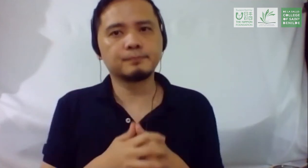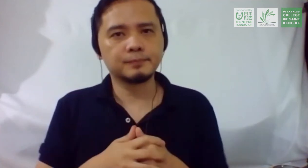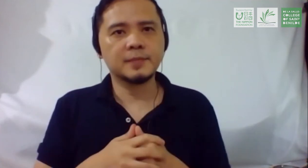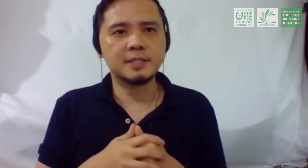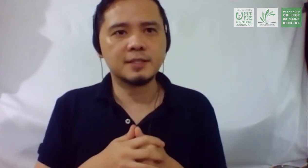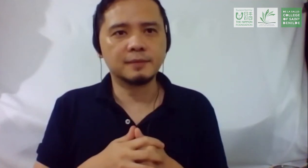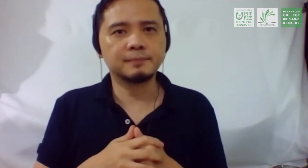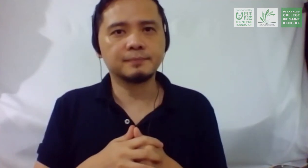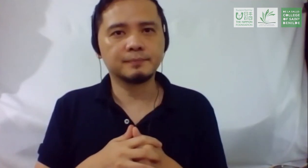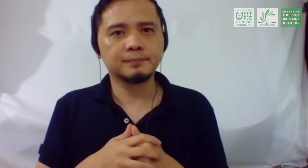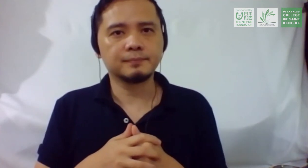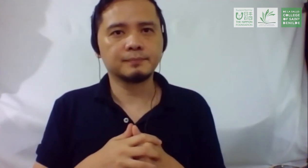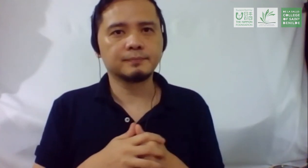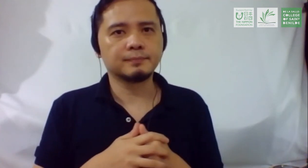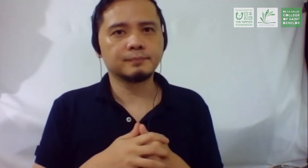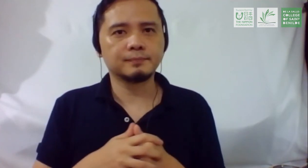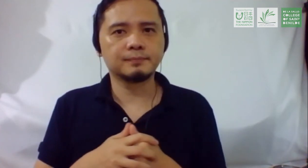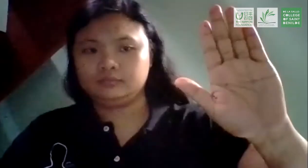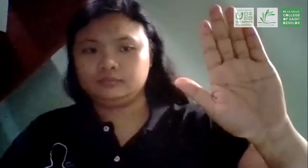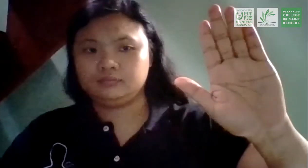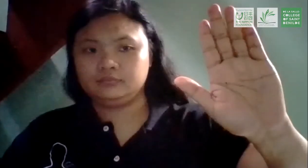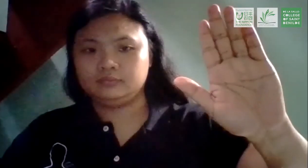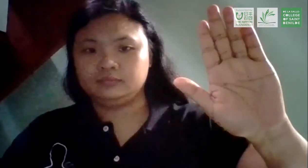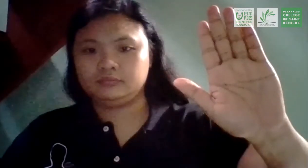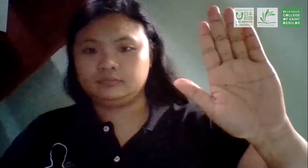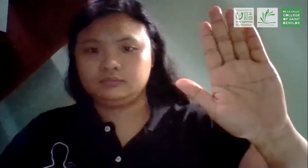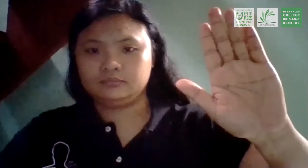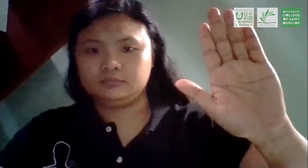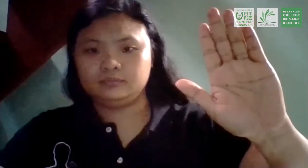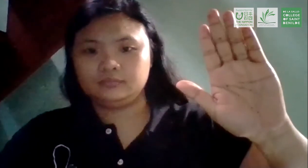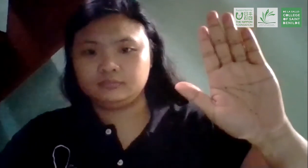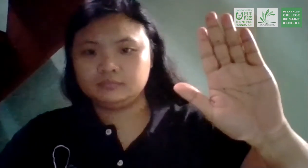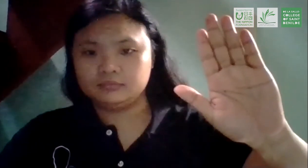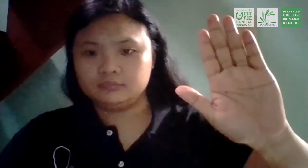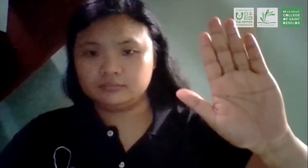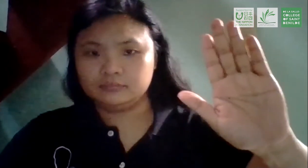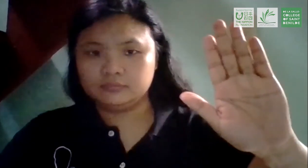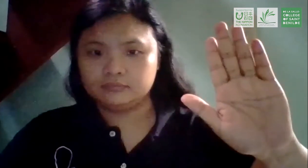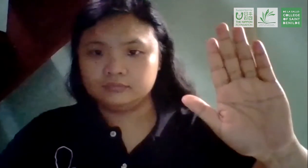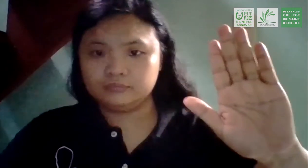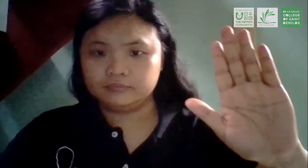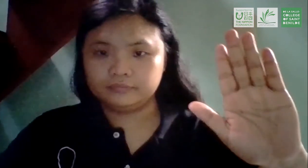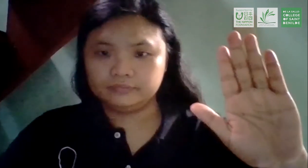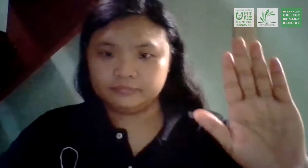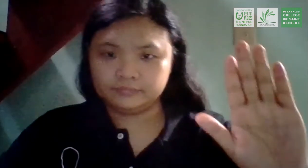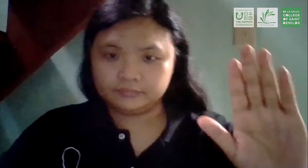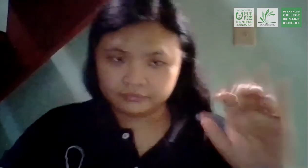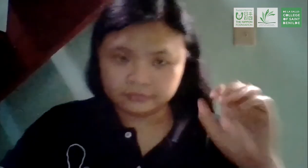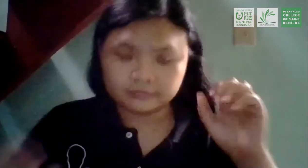Yes, sir. Okay. This Jasmine. is Jasmine.